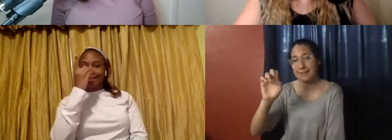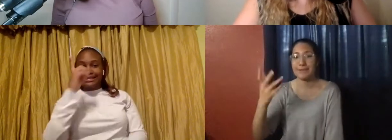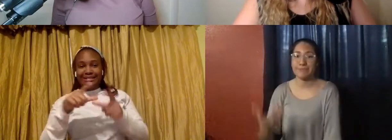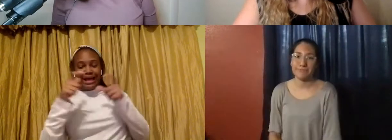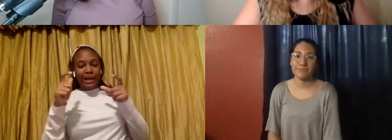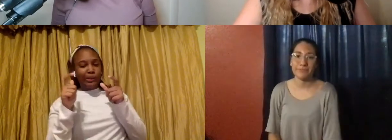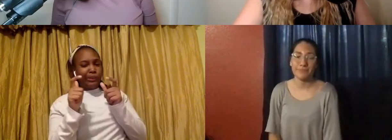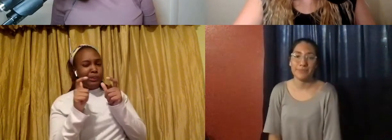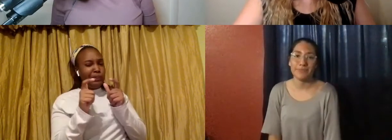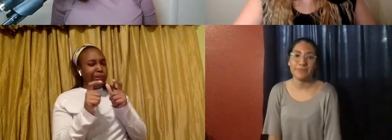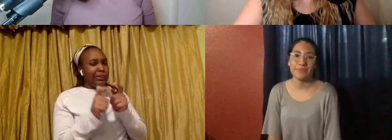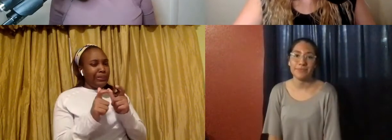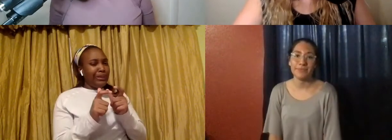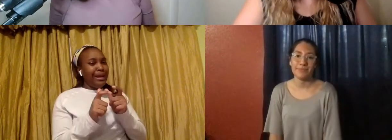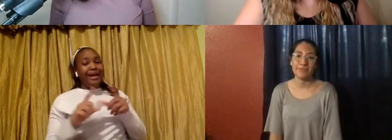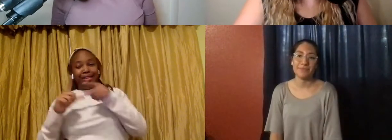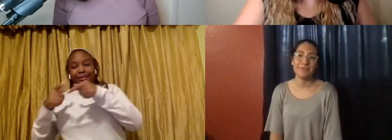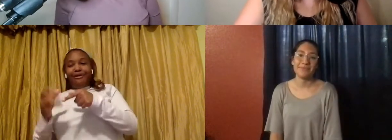smaller and the bushes have gotten hairier.